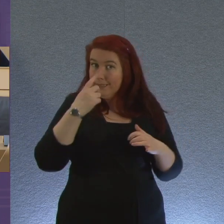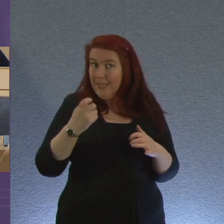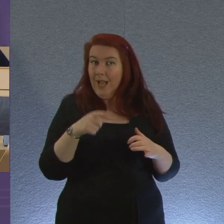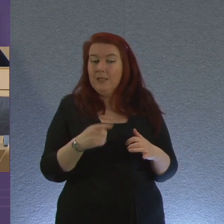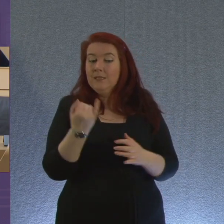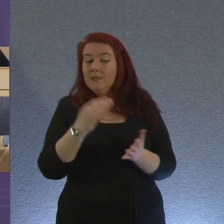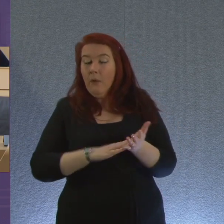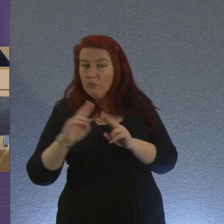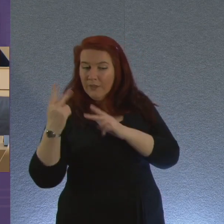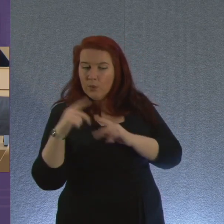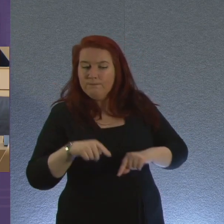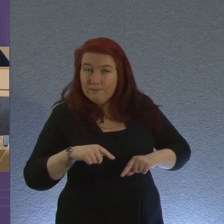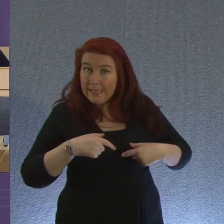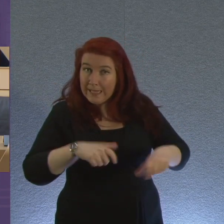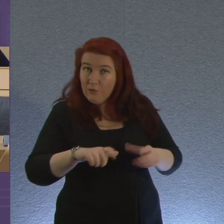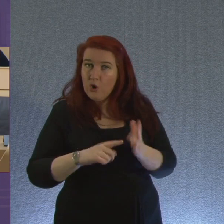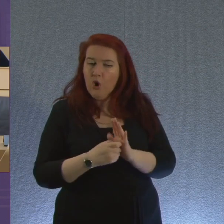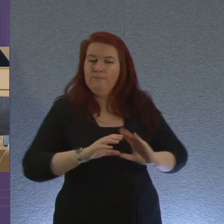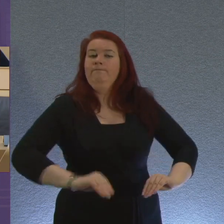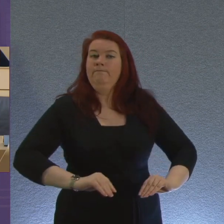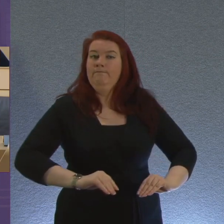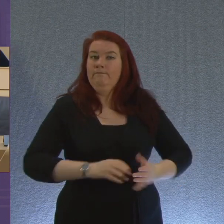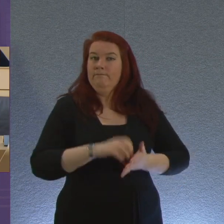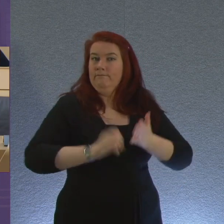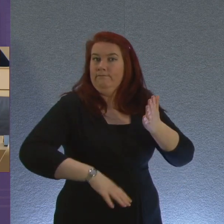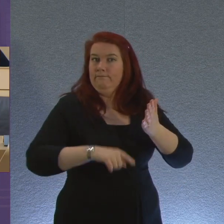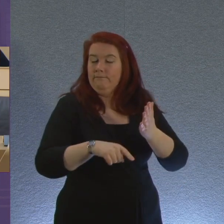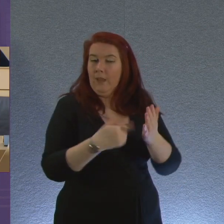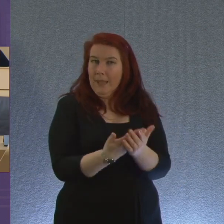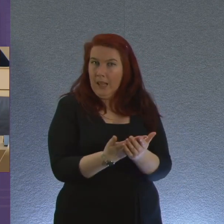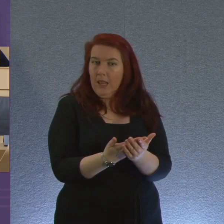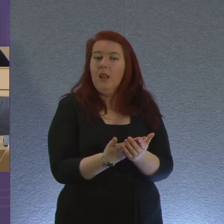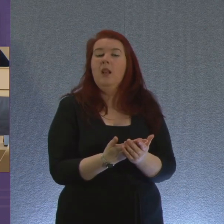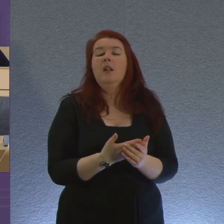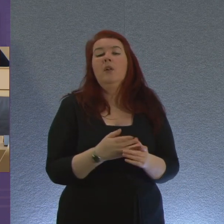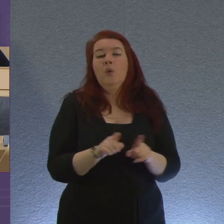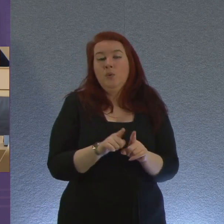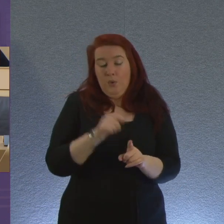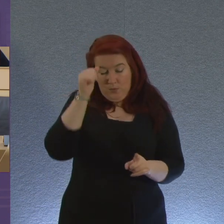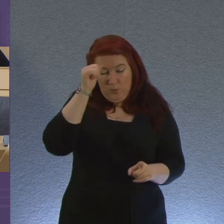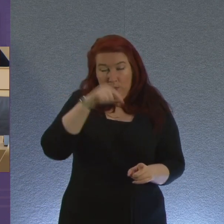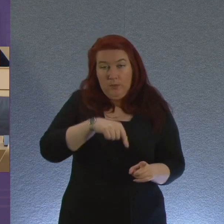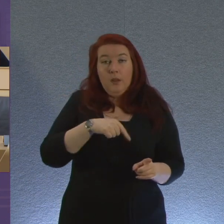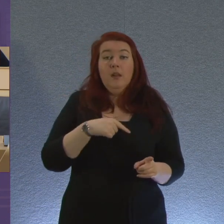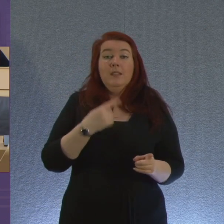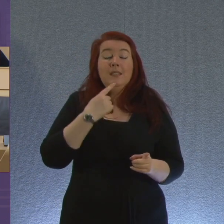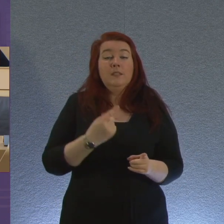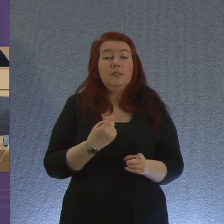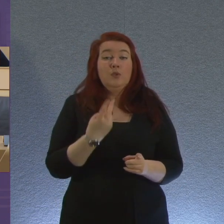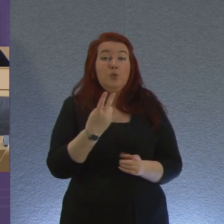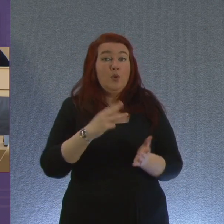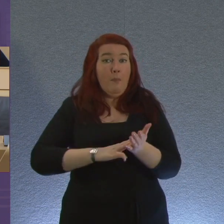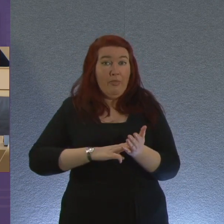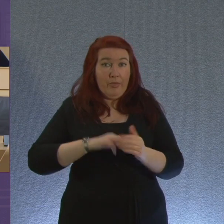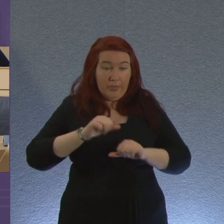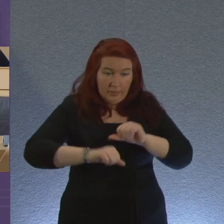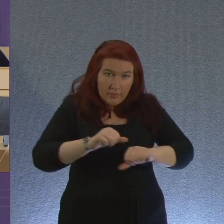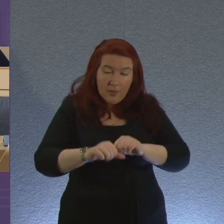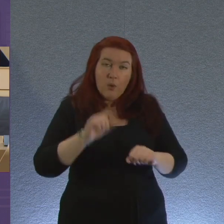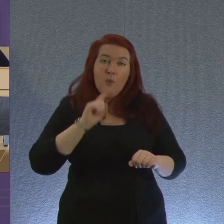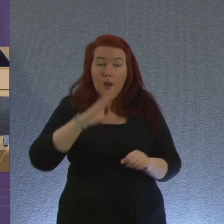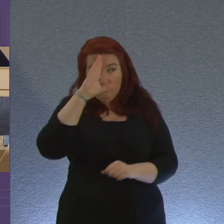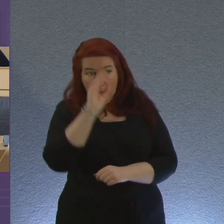where necessary or not, as the case may be. I also know the proposal for 2 monthly reporting back. I